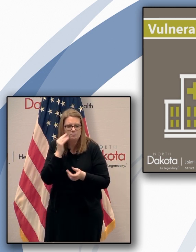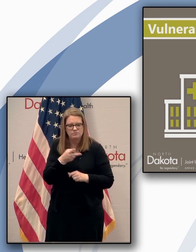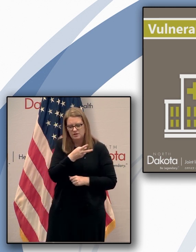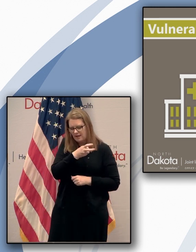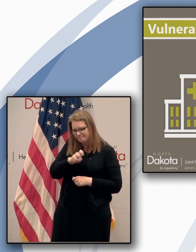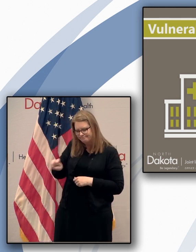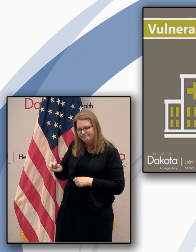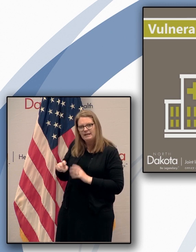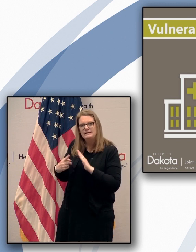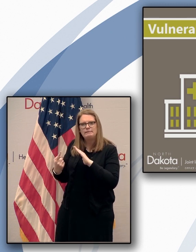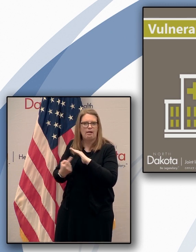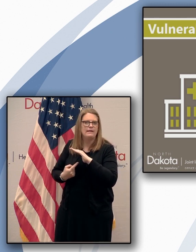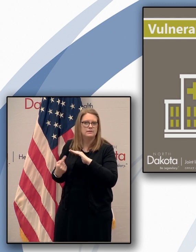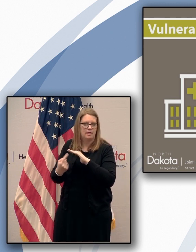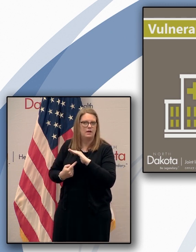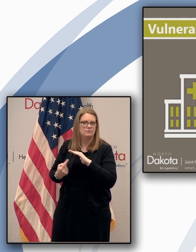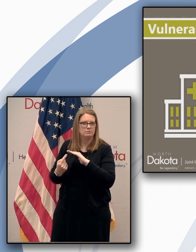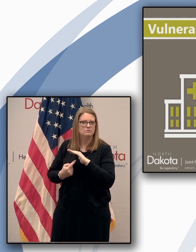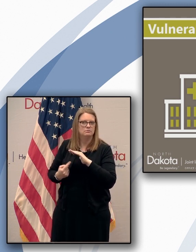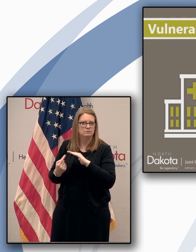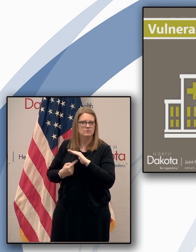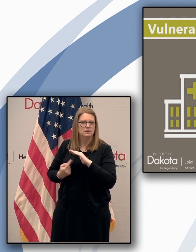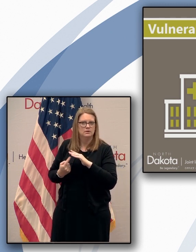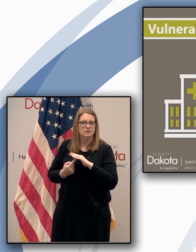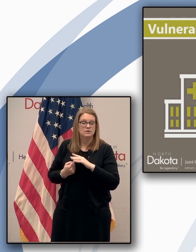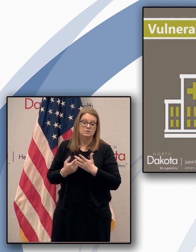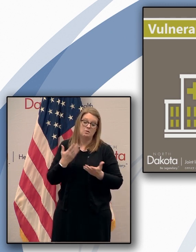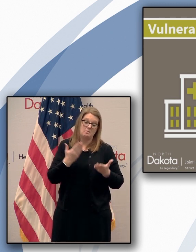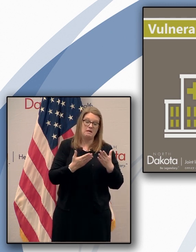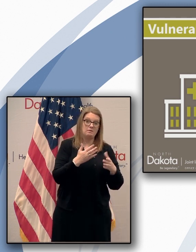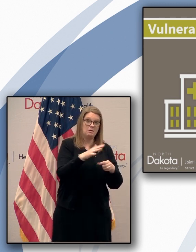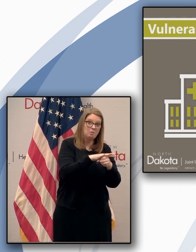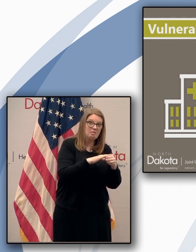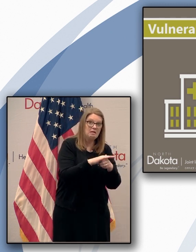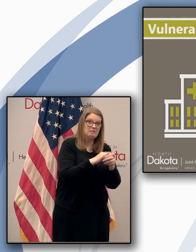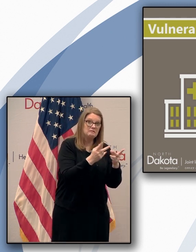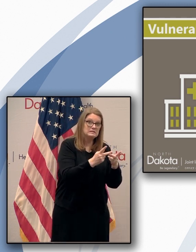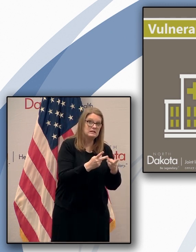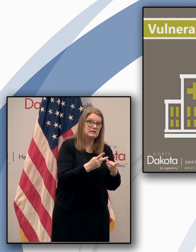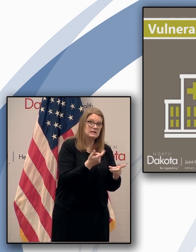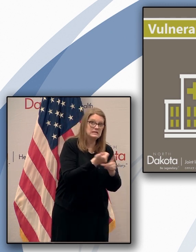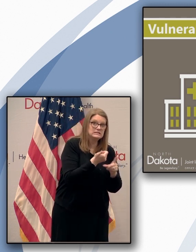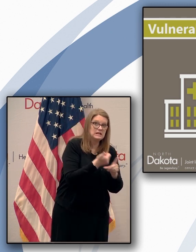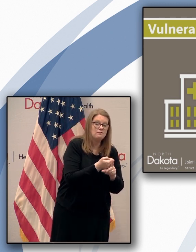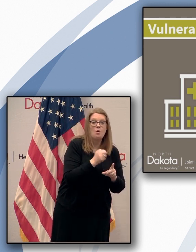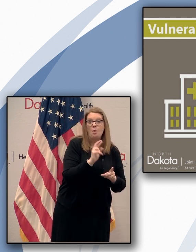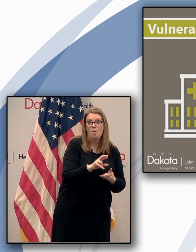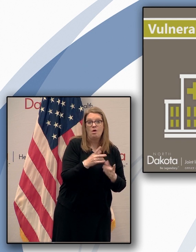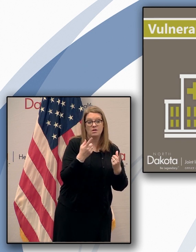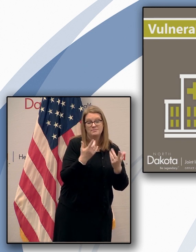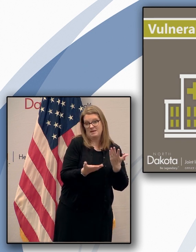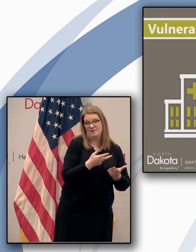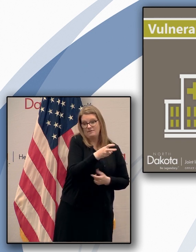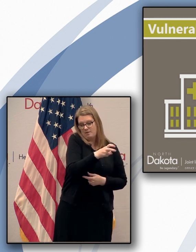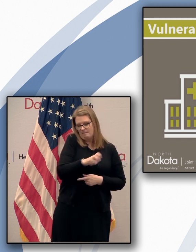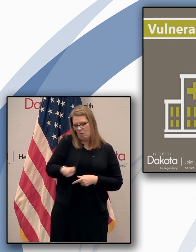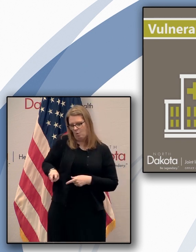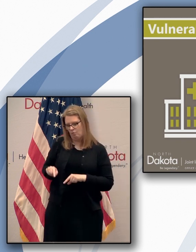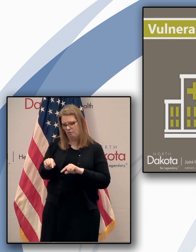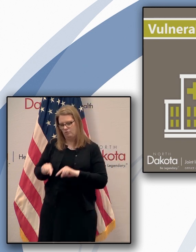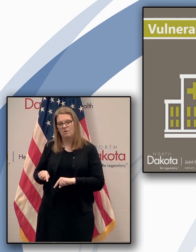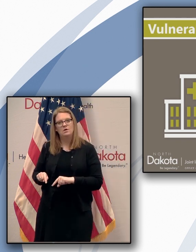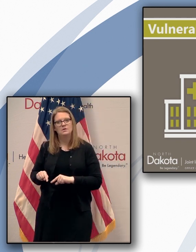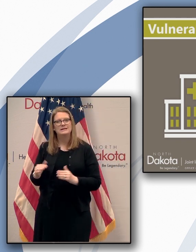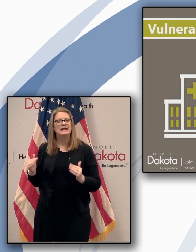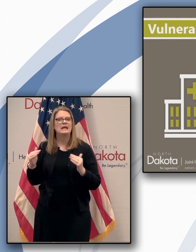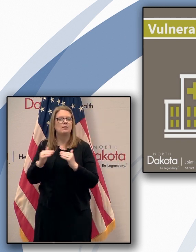that person either effectively within that facility, or if necessary in another facility where they can receive